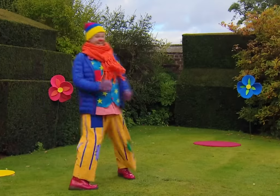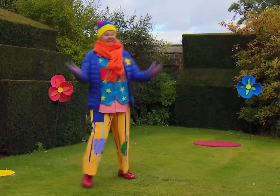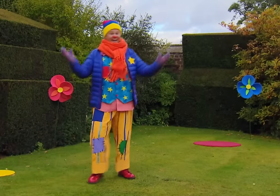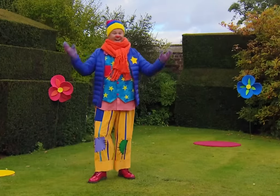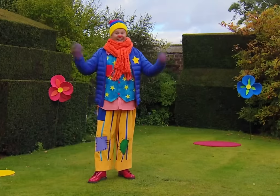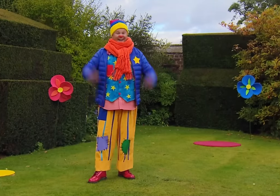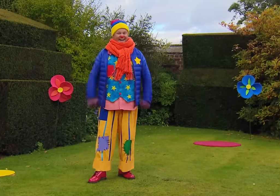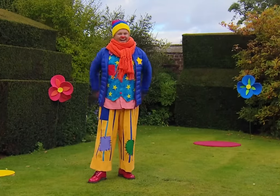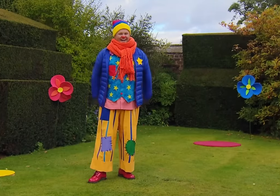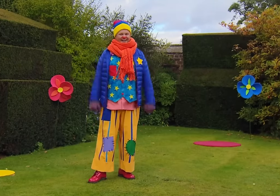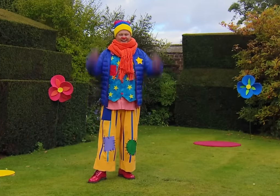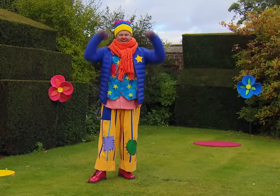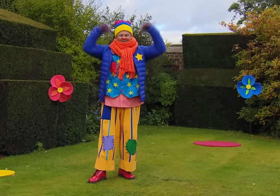Double!